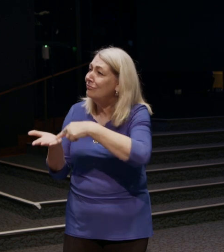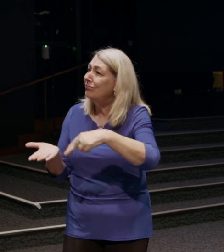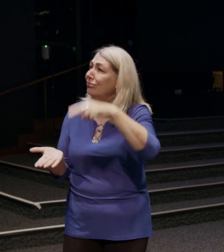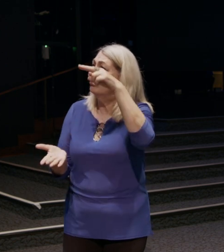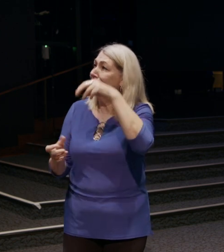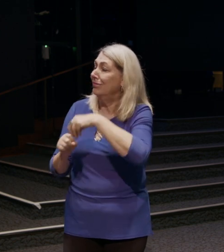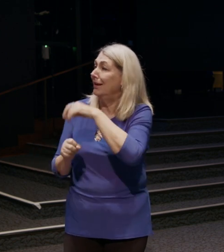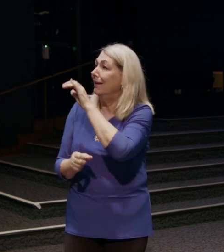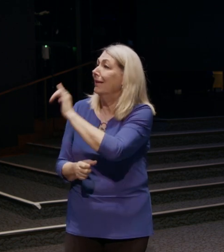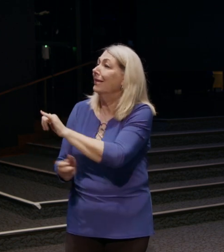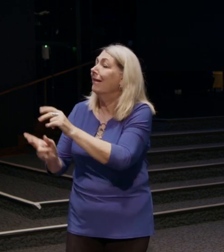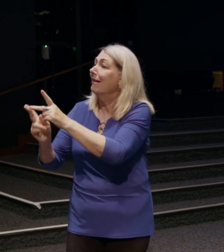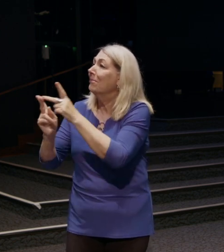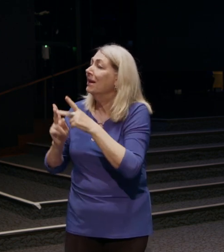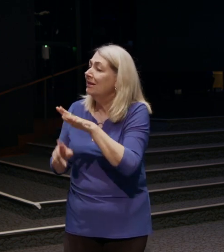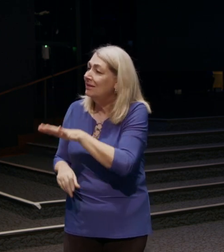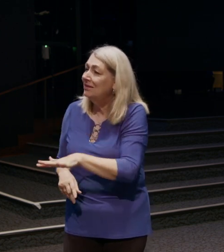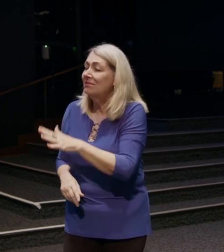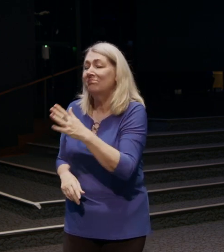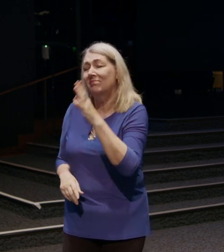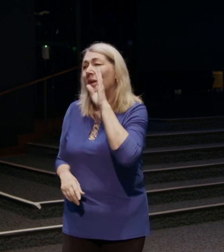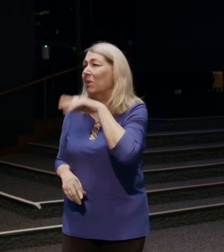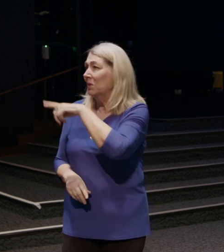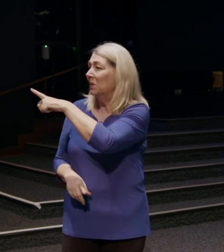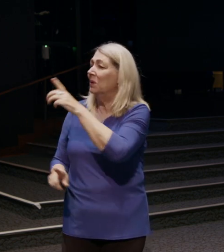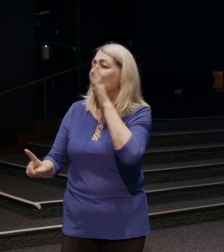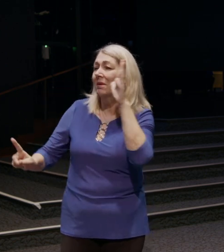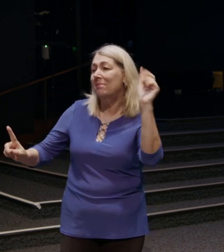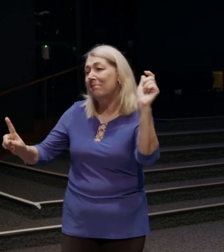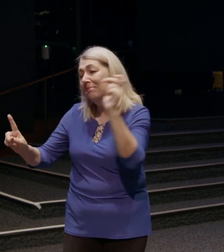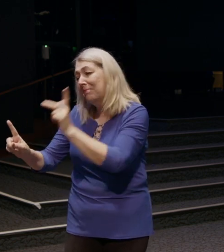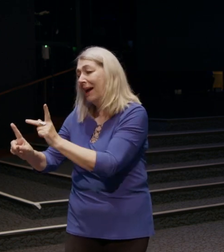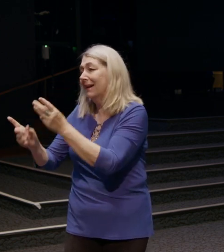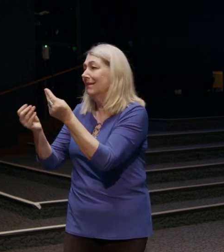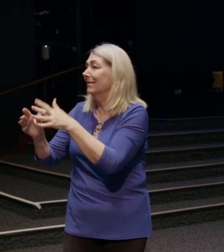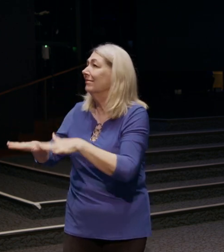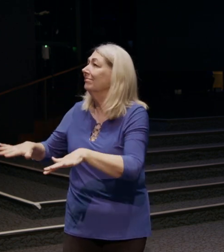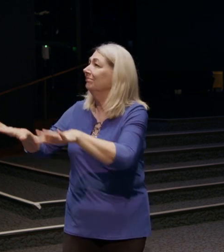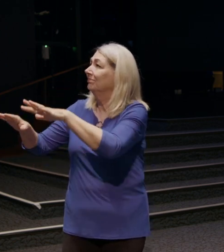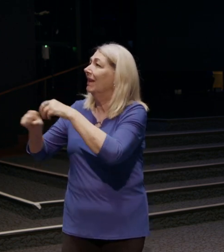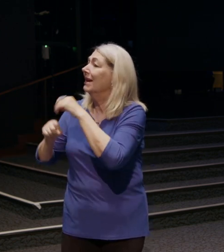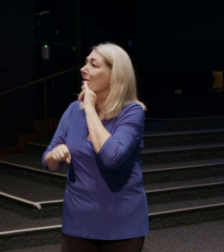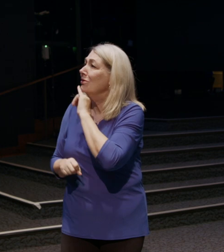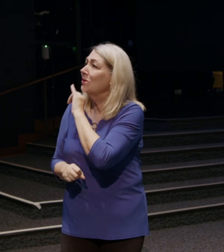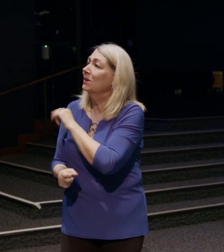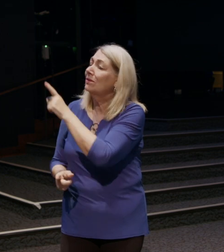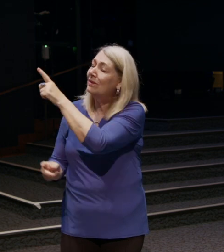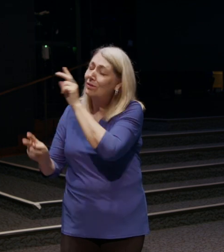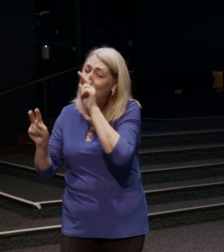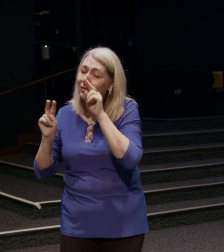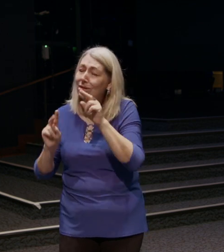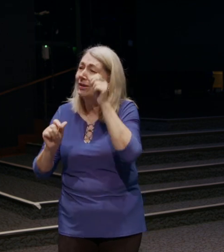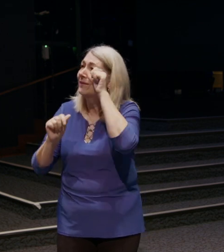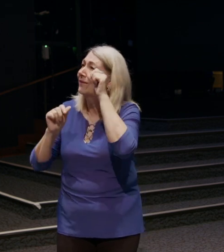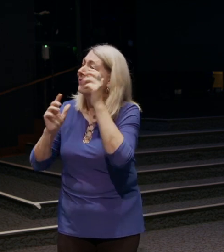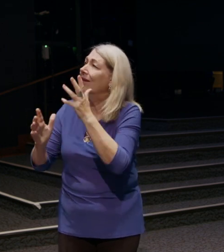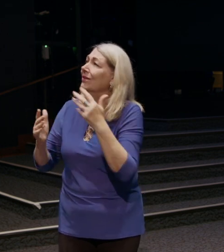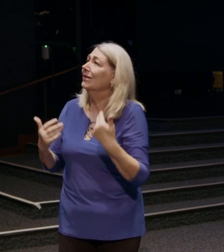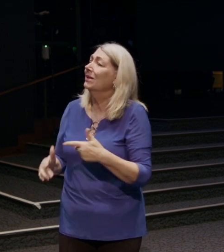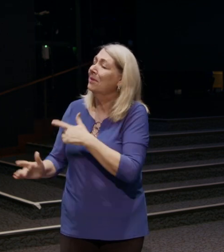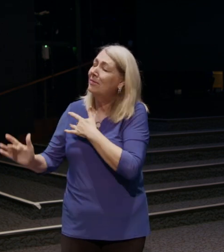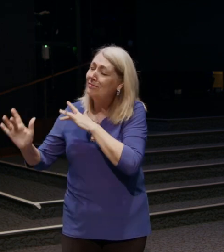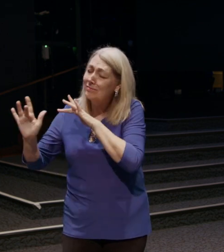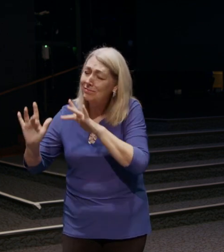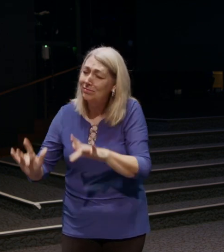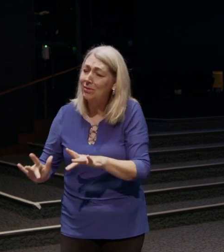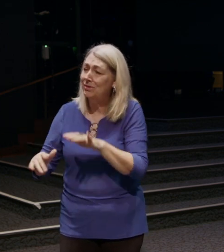land. And we believe you'll return to that land. And so, Heavenly Father, look with mercy upon this